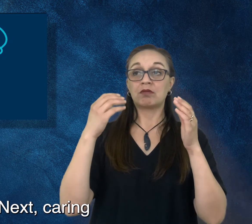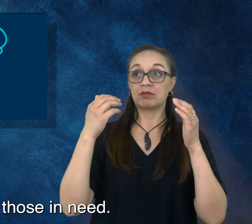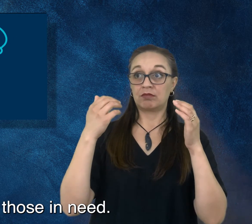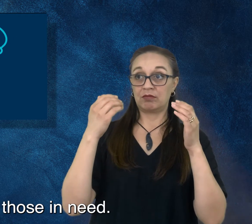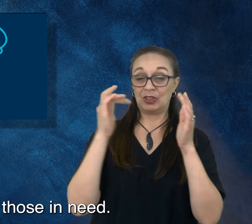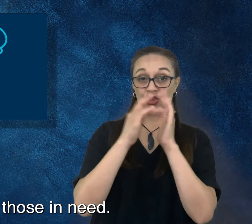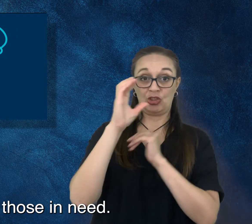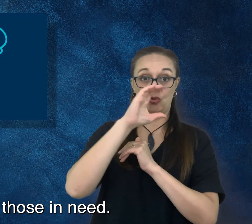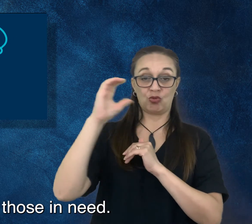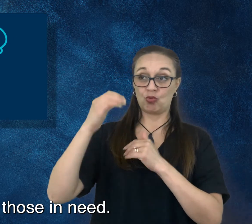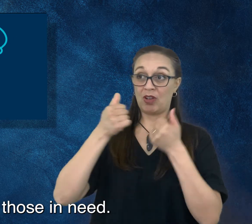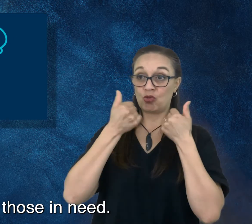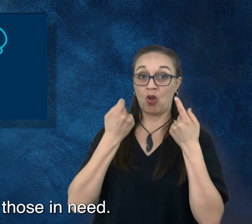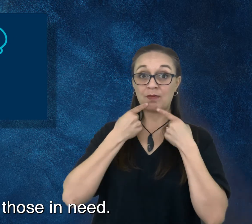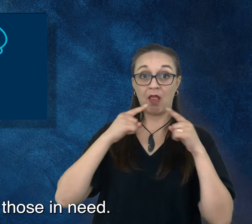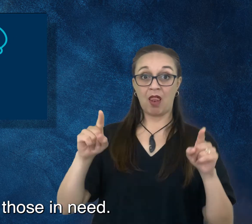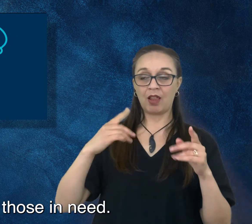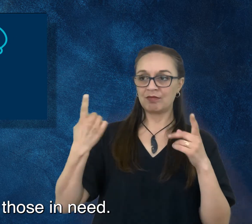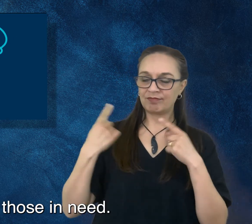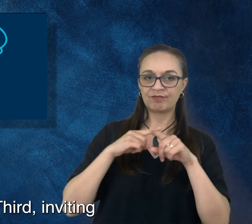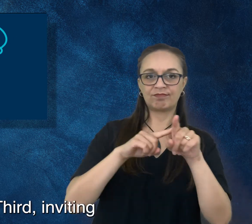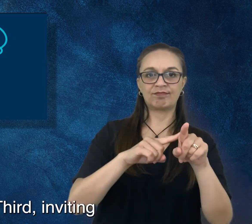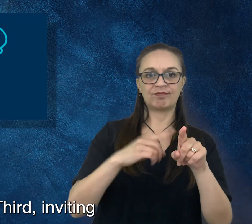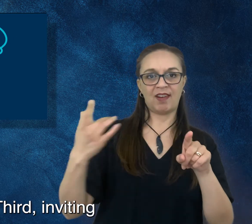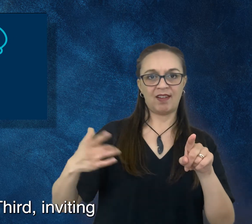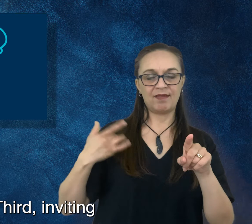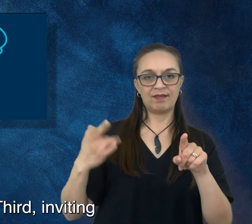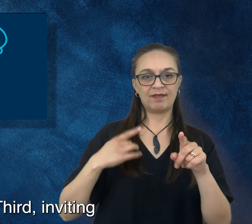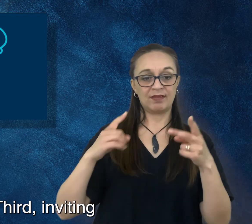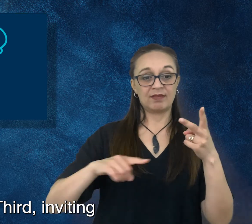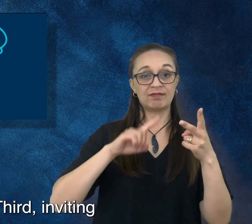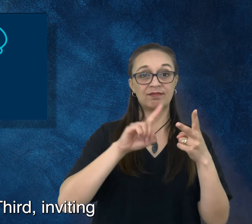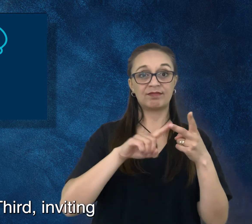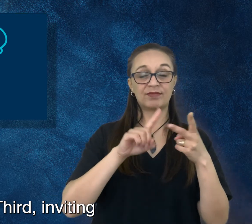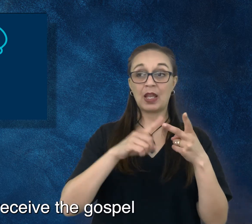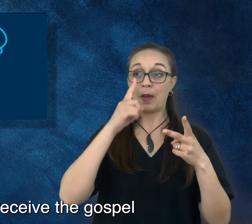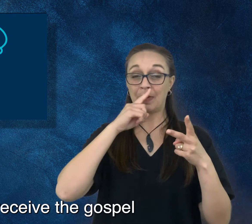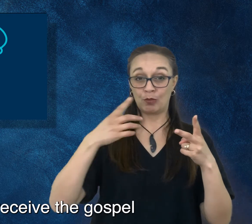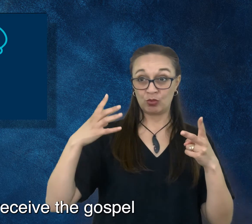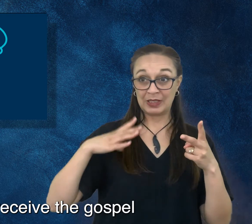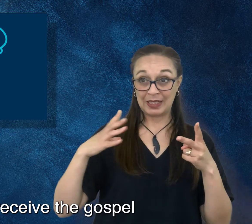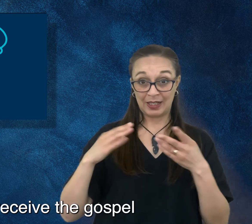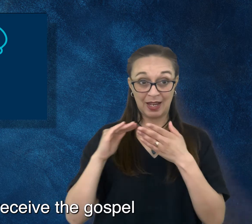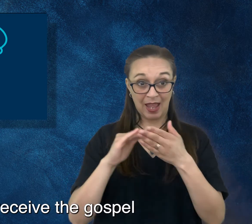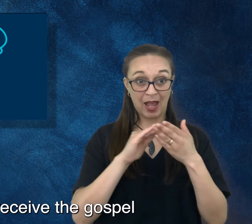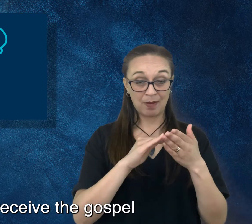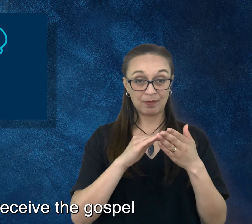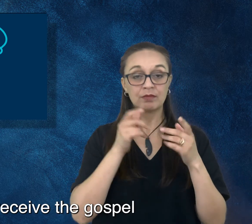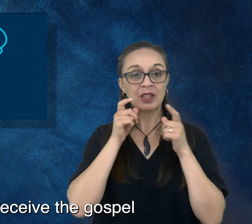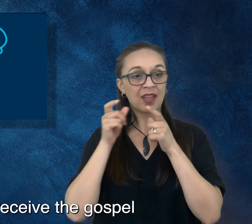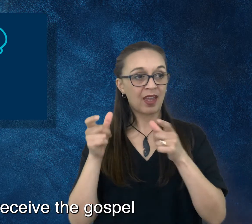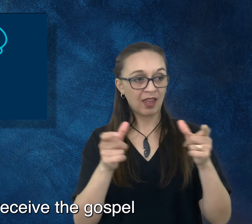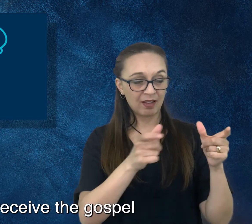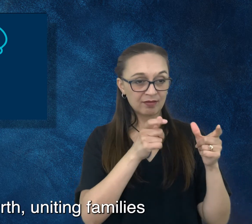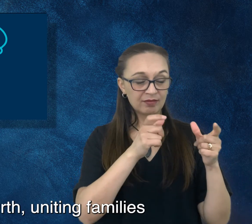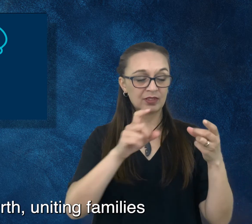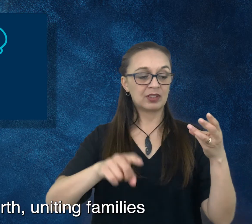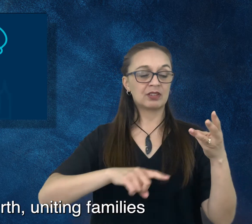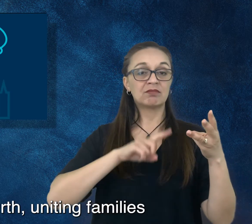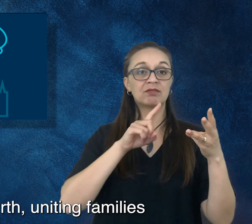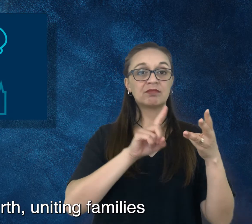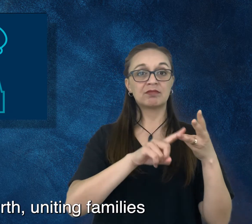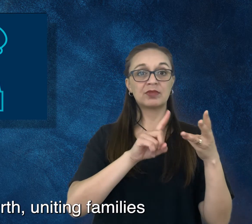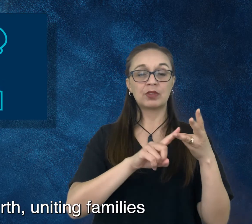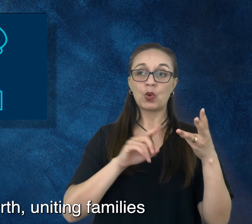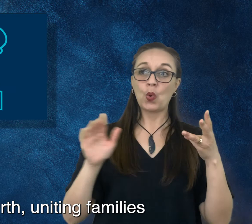caring for those in need. Third, inviting all to receive the gospel. And